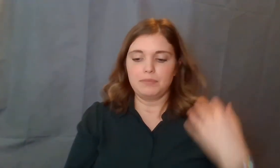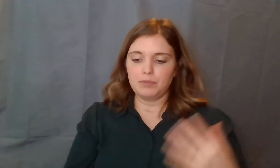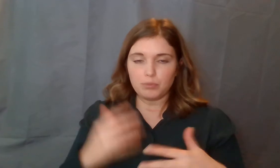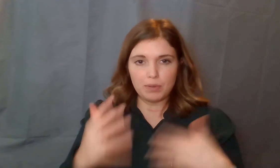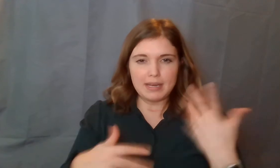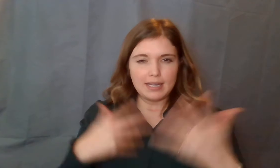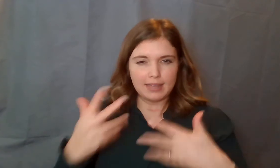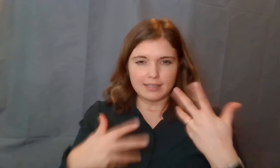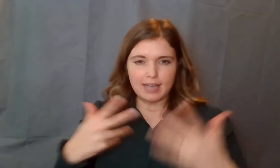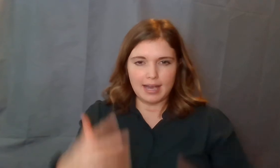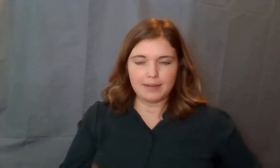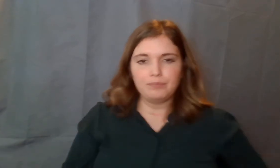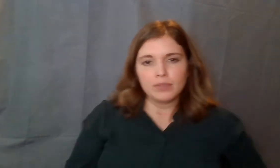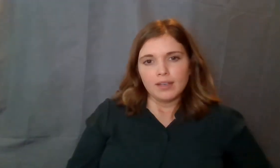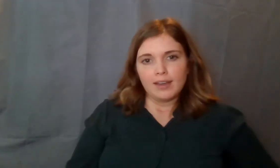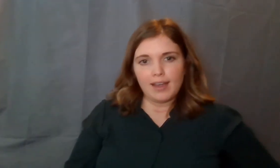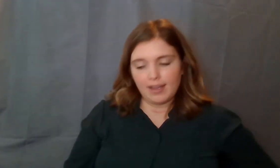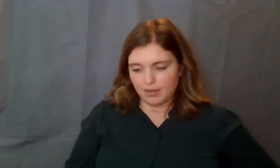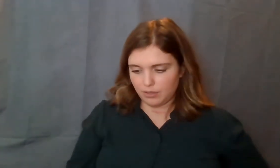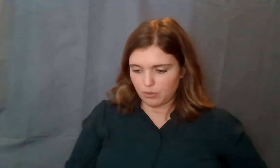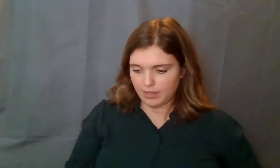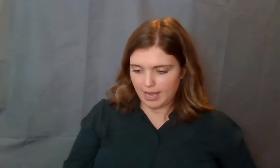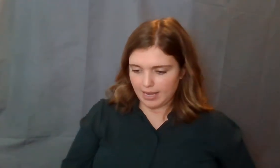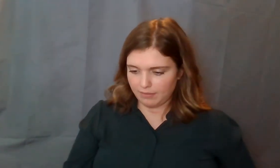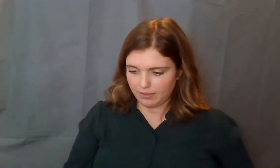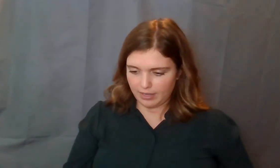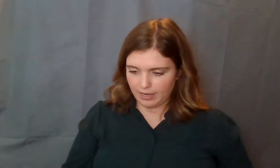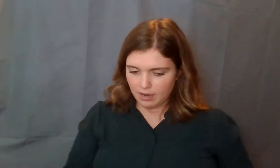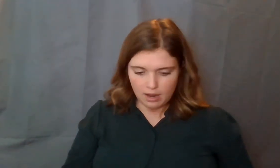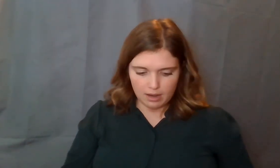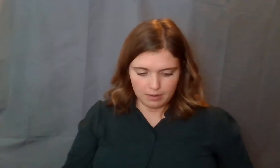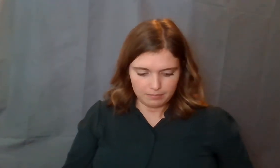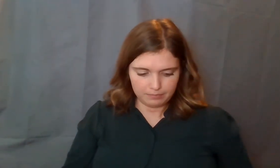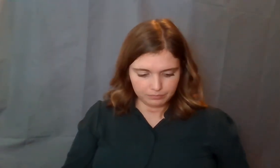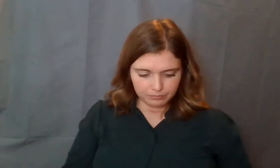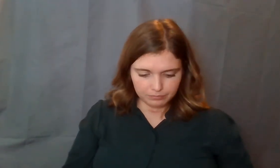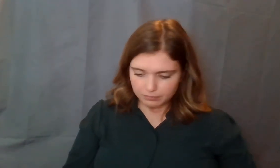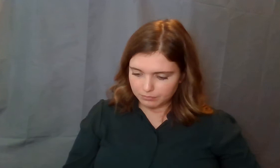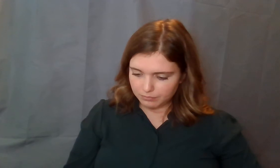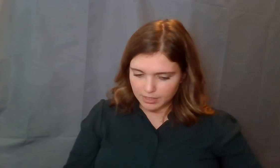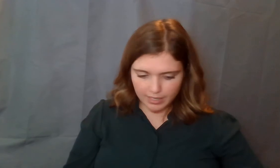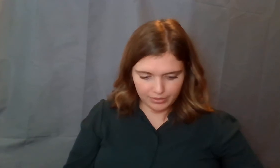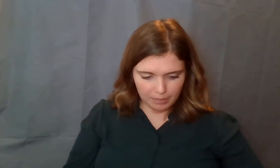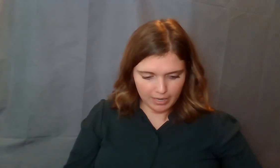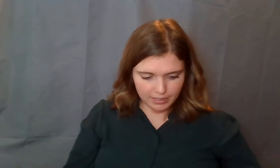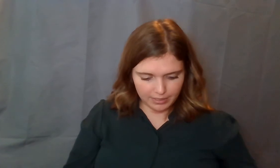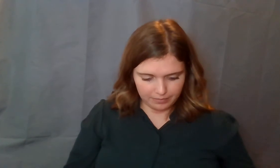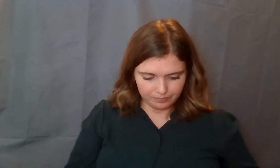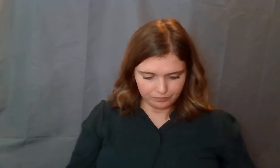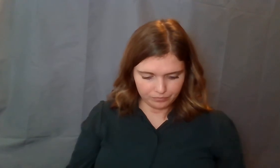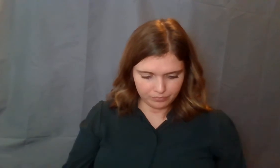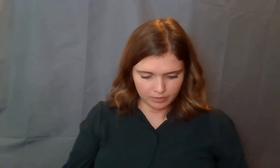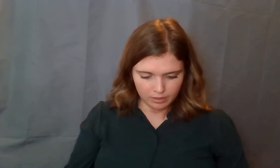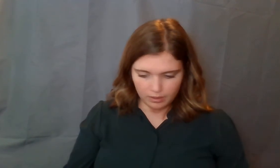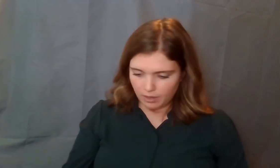just repeating that sign and doing that kind of a thing to get that practice in.